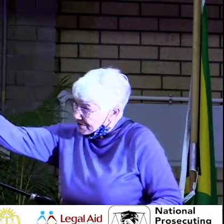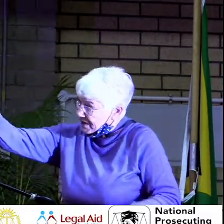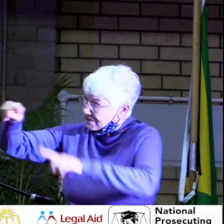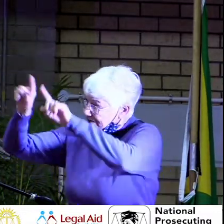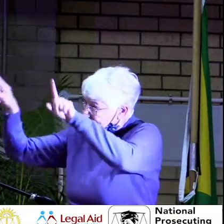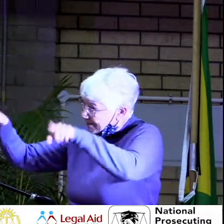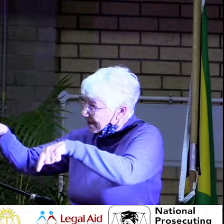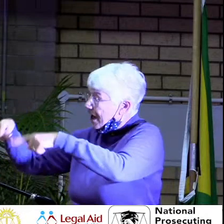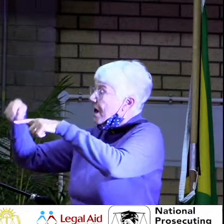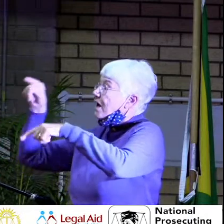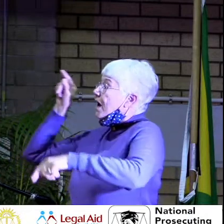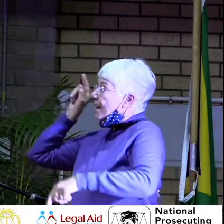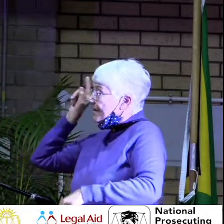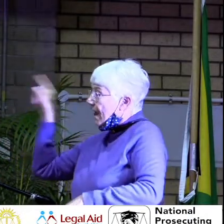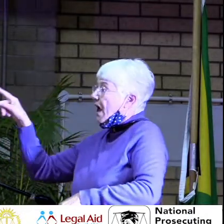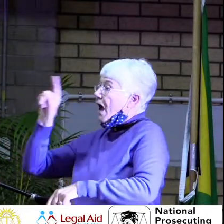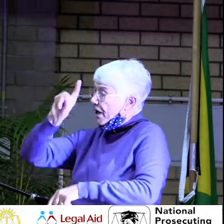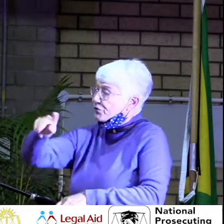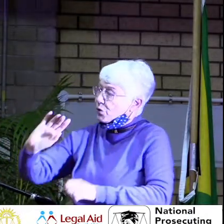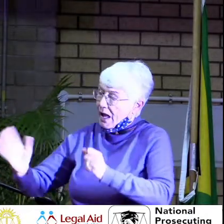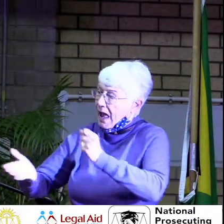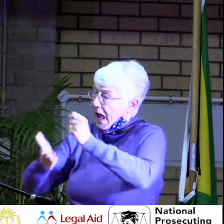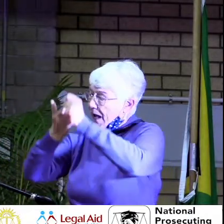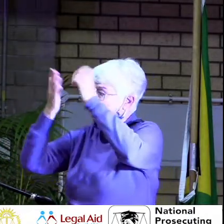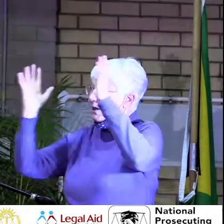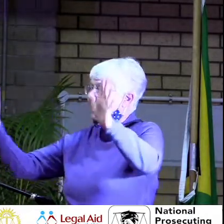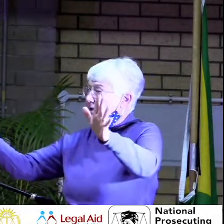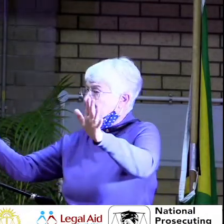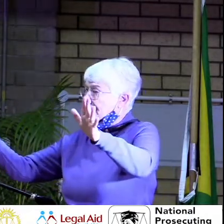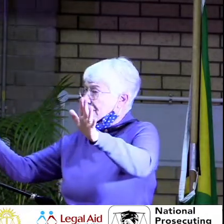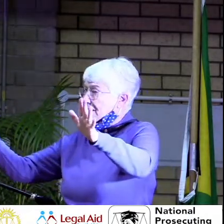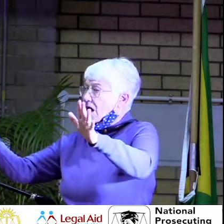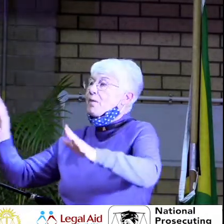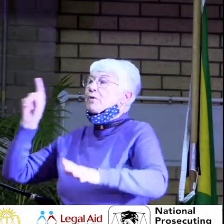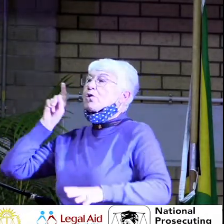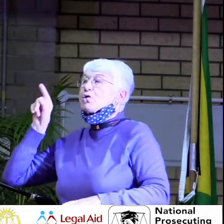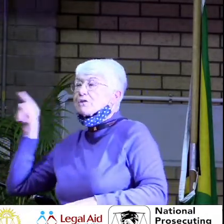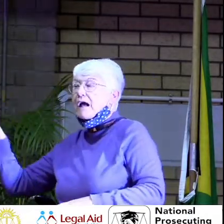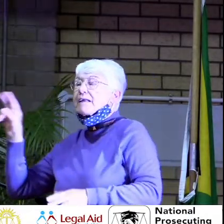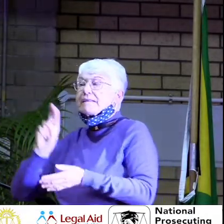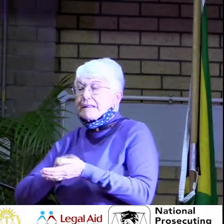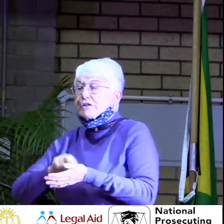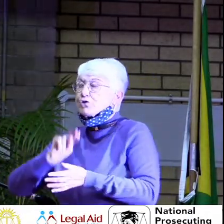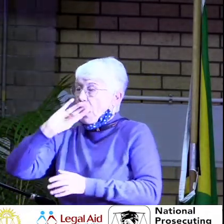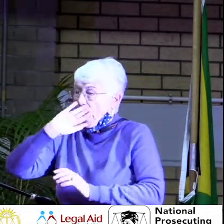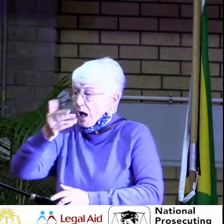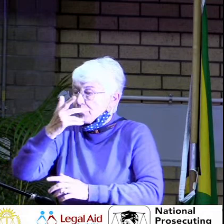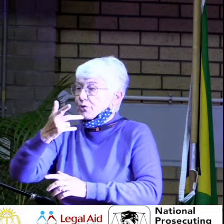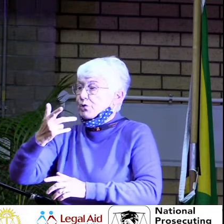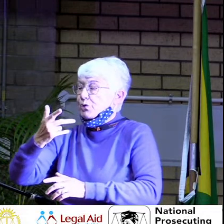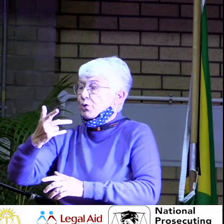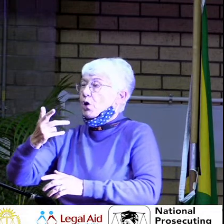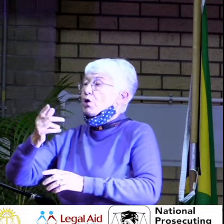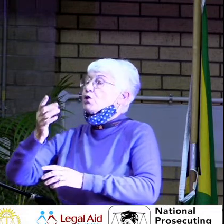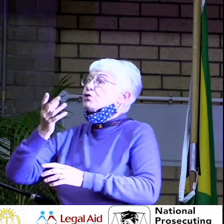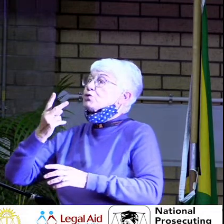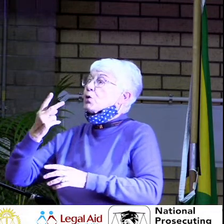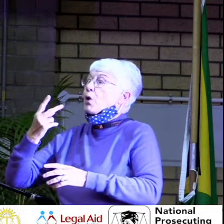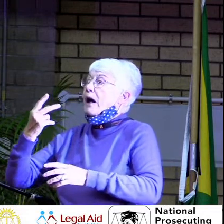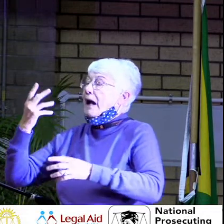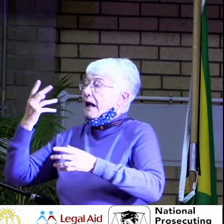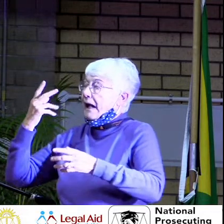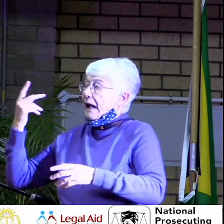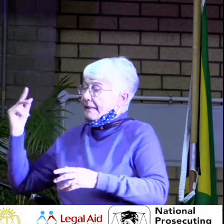72 hours. We do not want people to get like HIV. Like we can always sort out